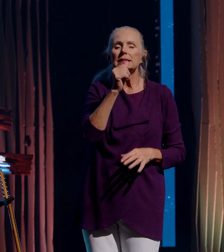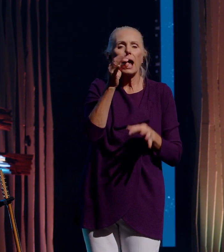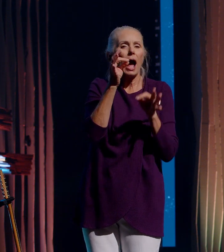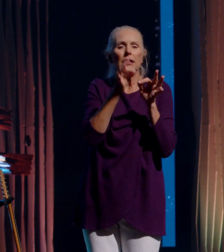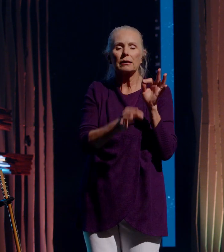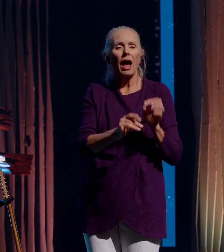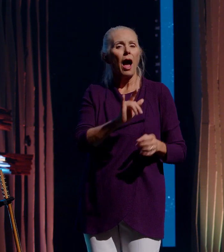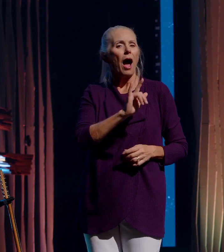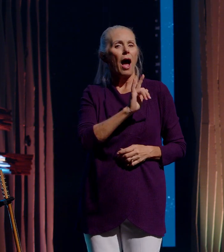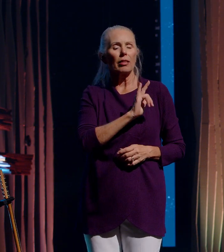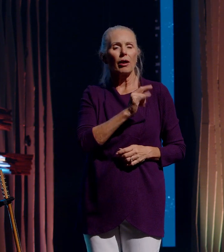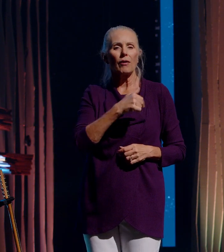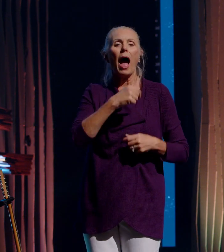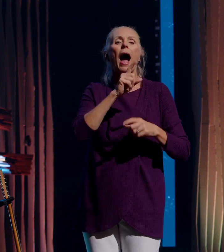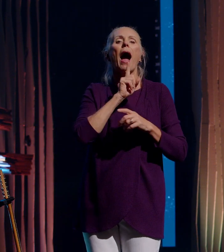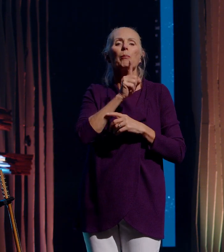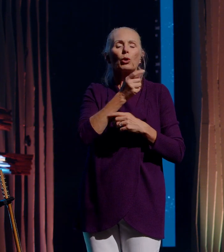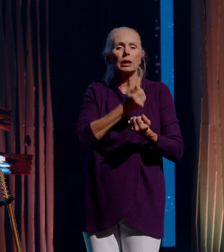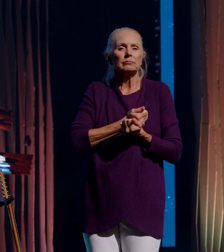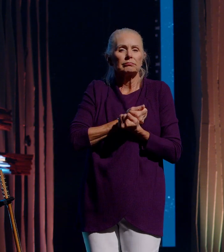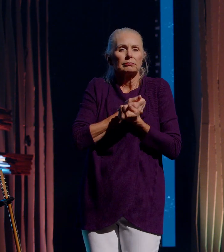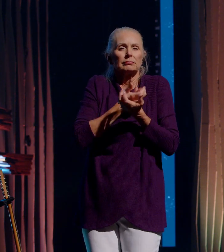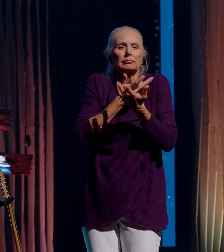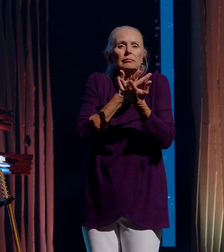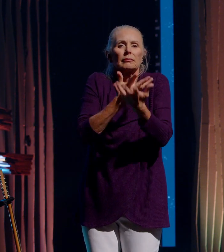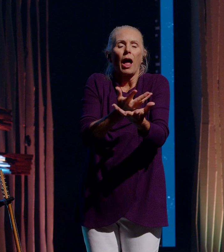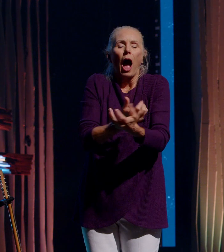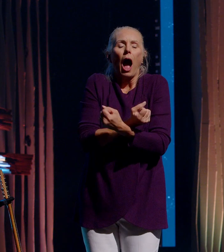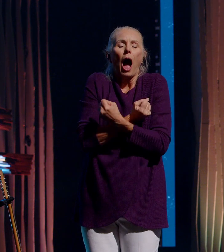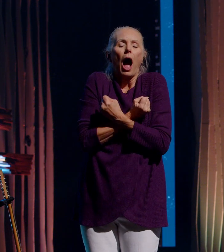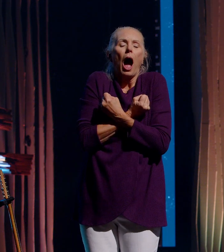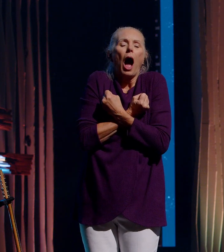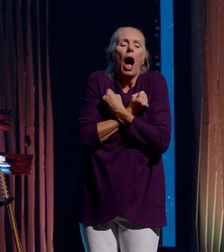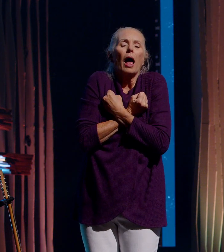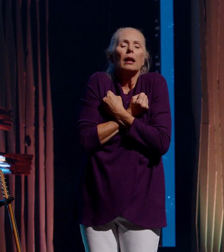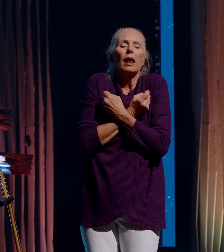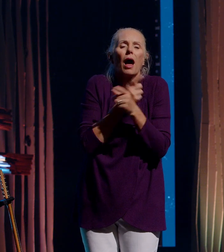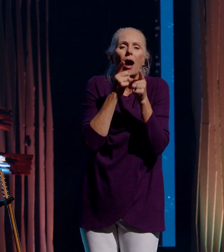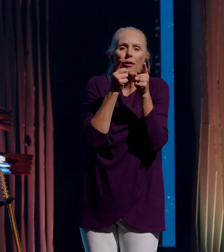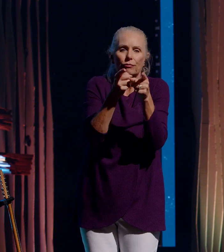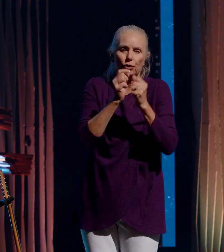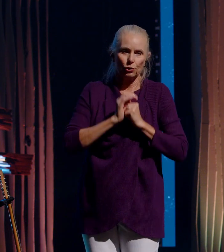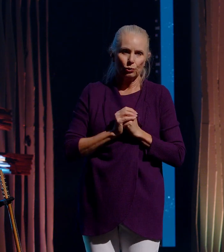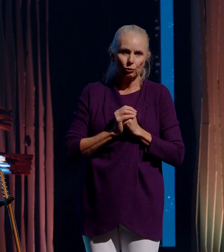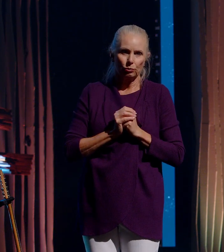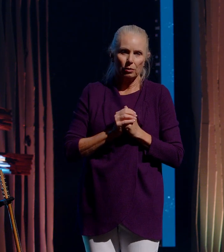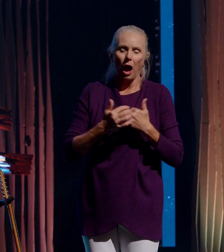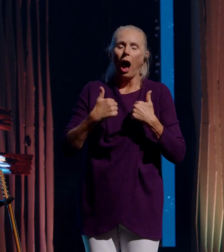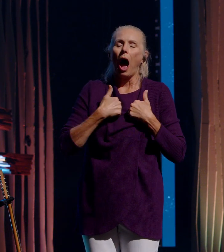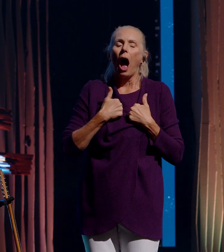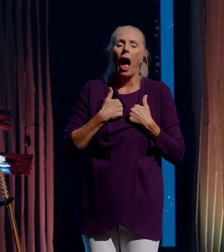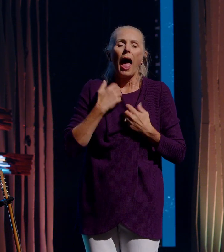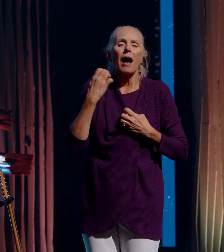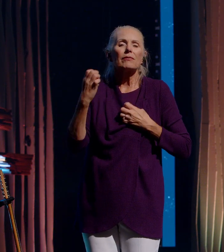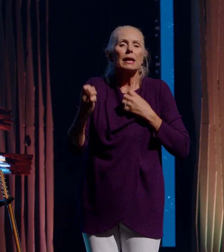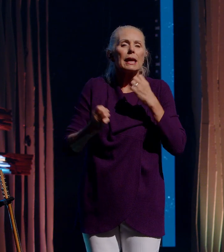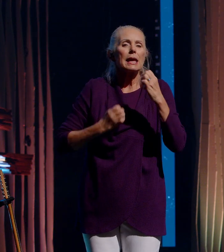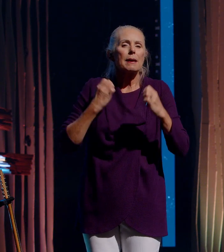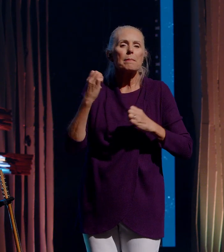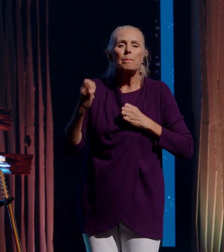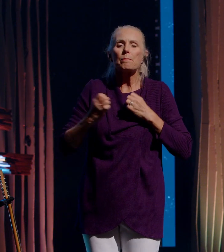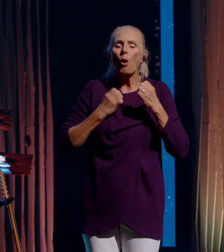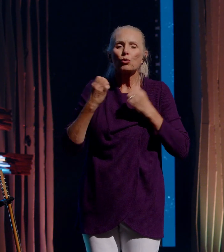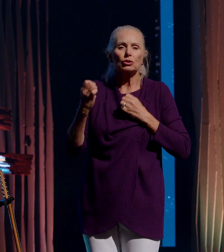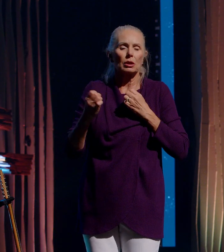of farewell, but I'm actually saying out of this overflow of passion out of this overflow of emotion because